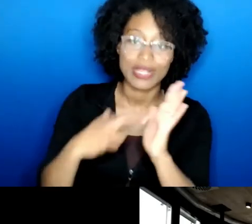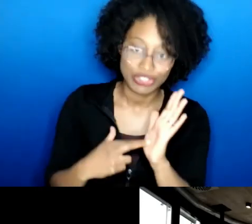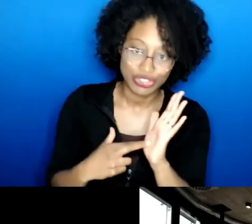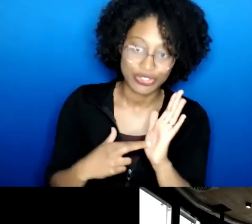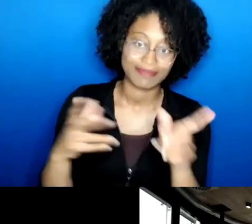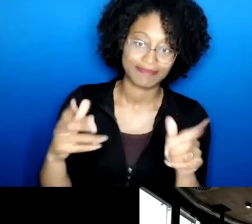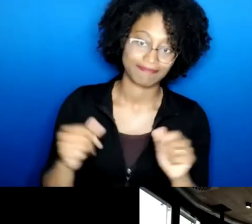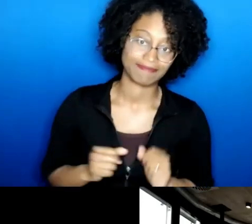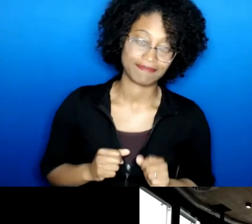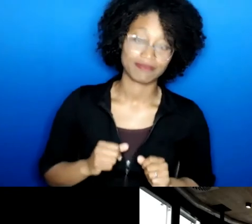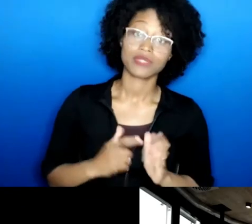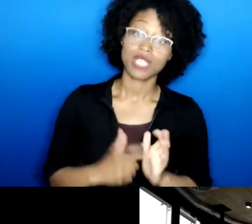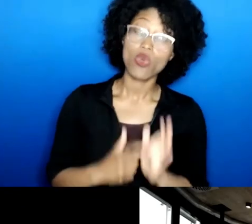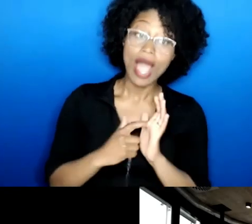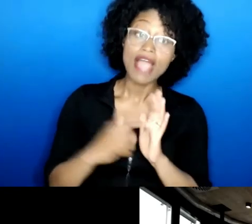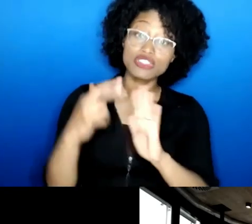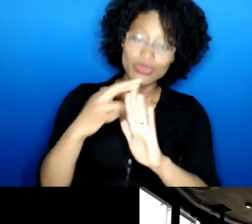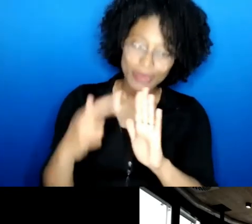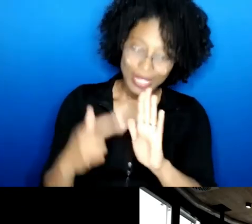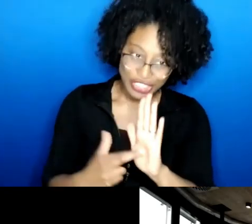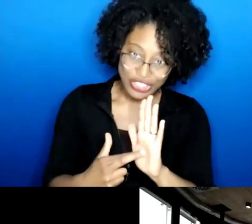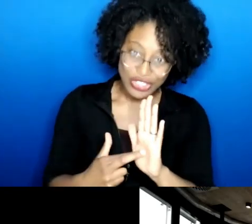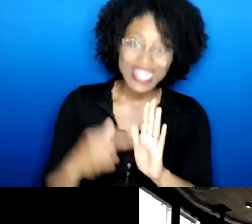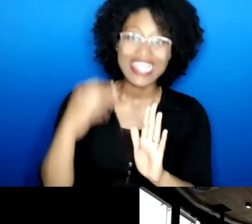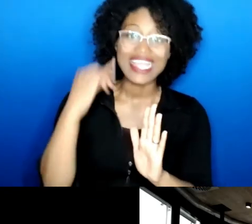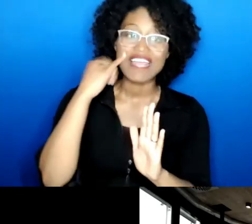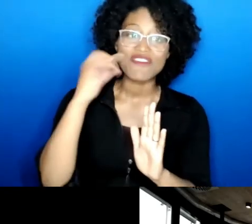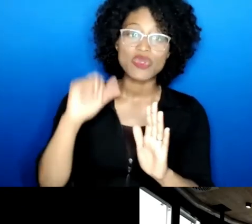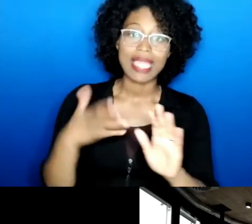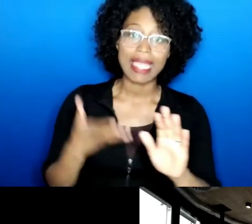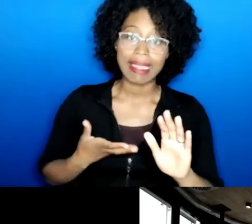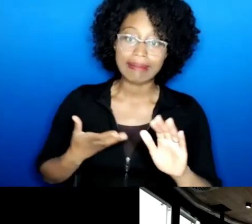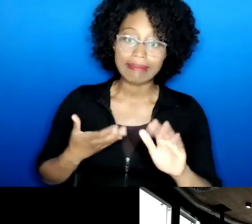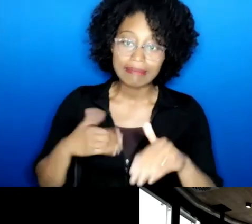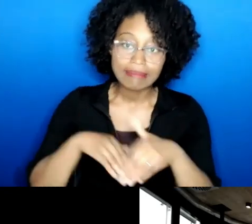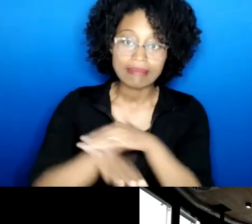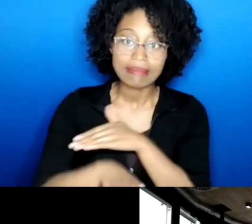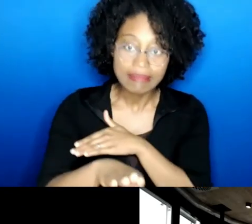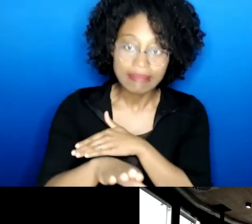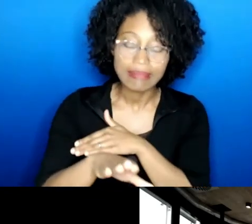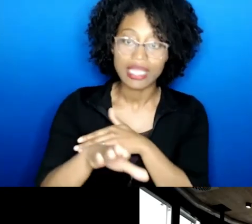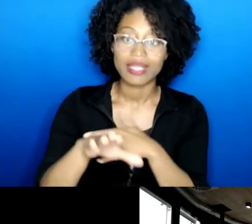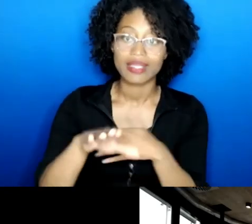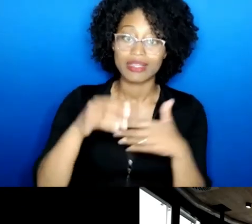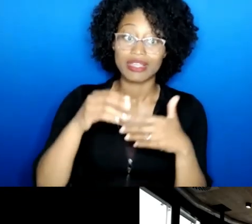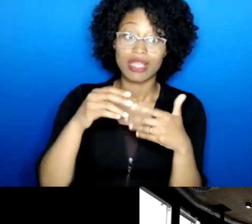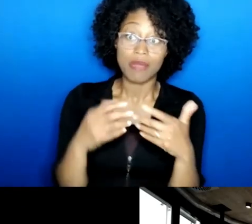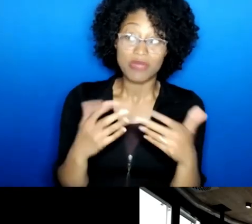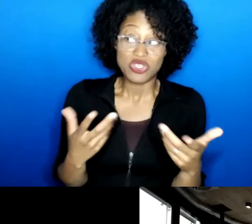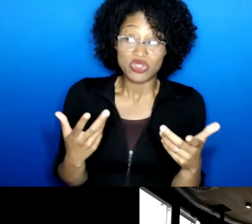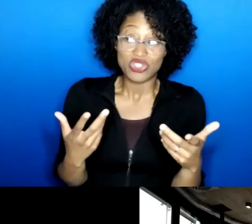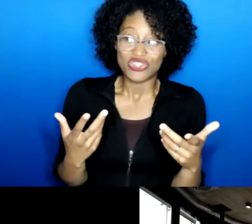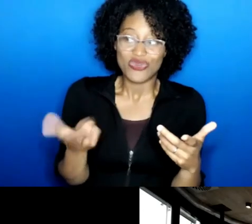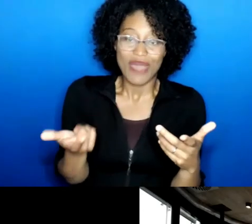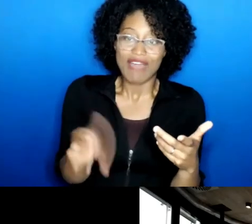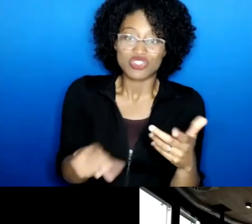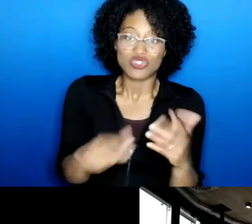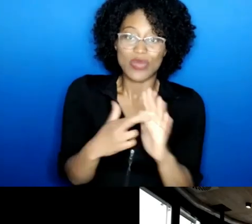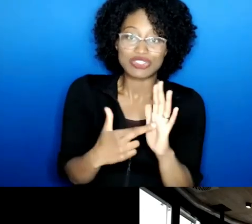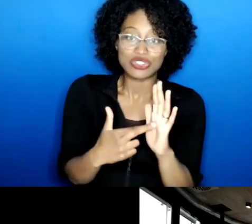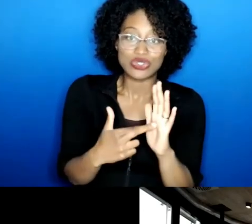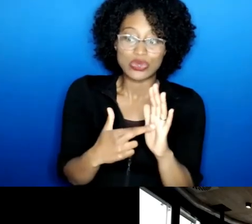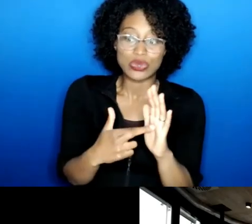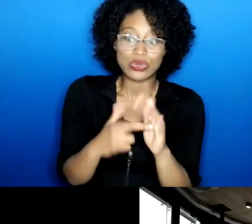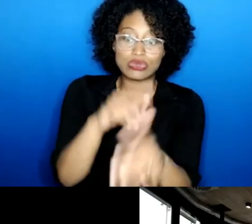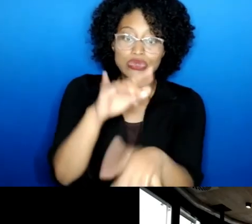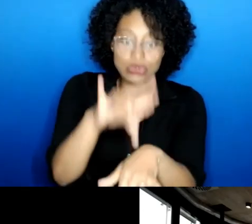to be registered in order to be a presenting author. You actually need to be registered to come to the island.